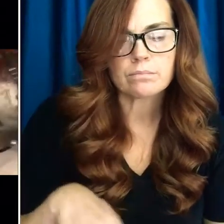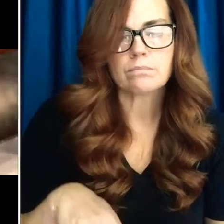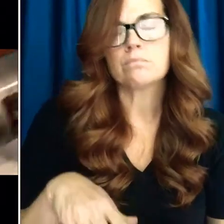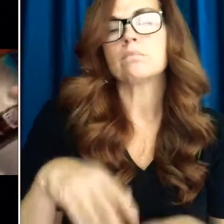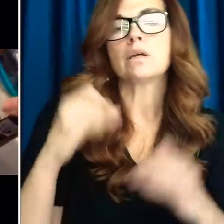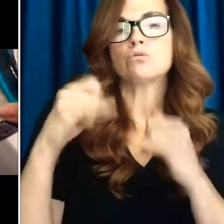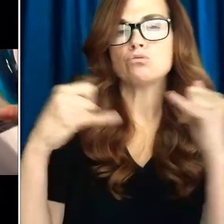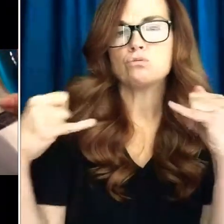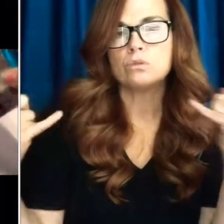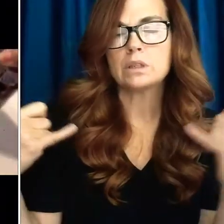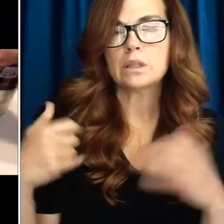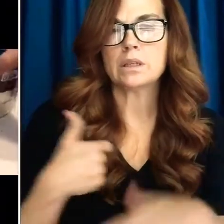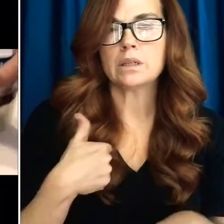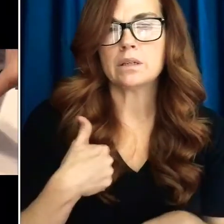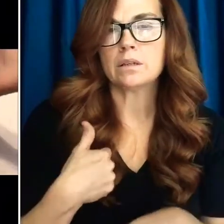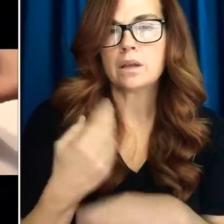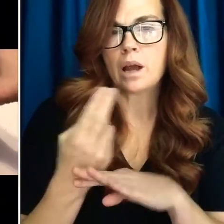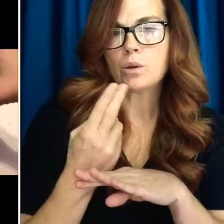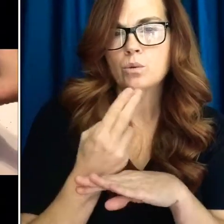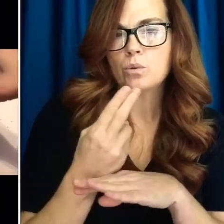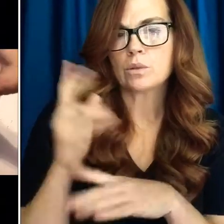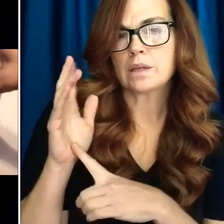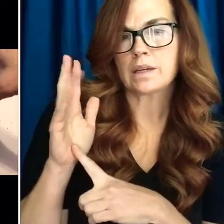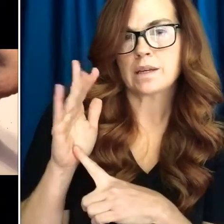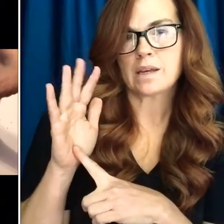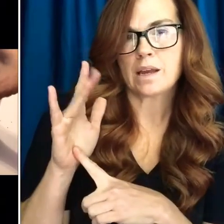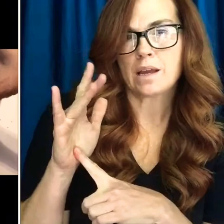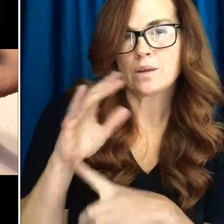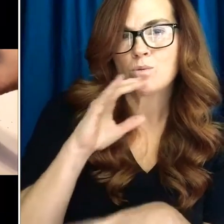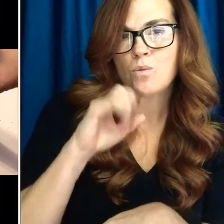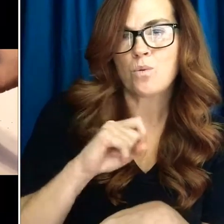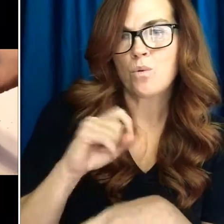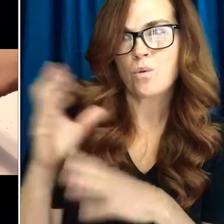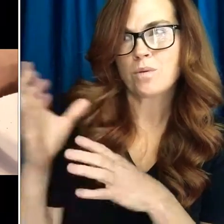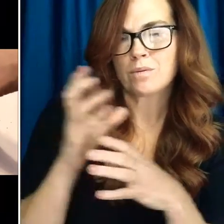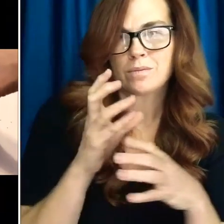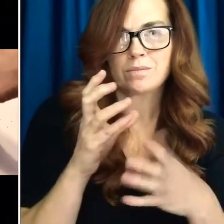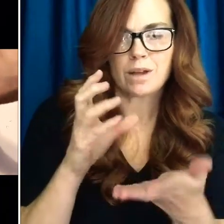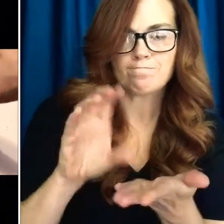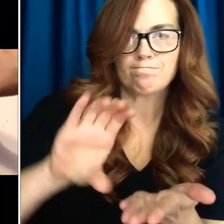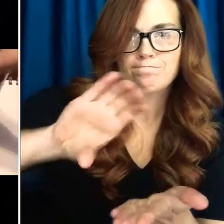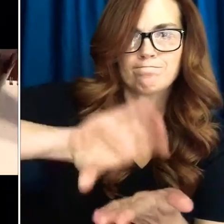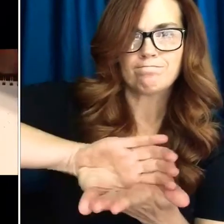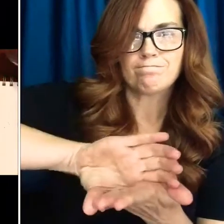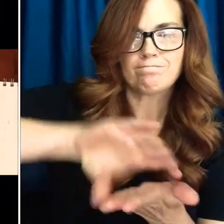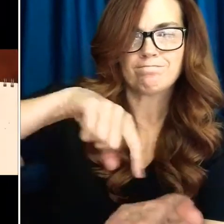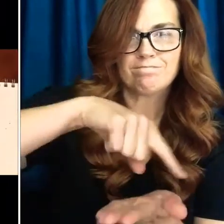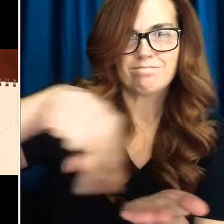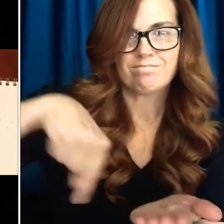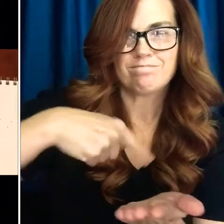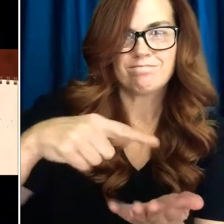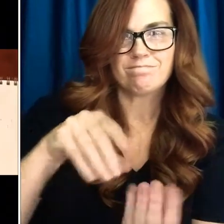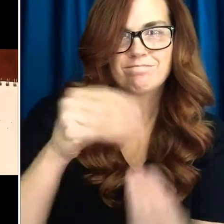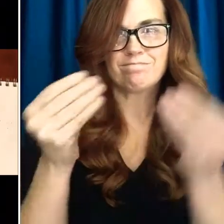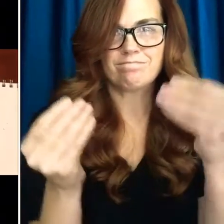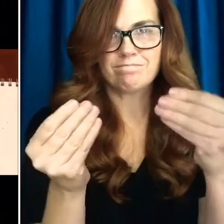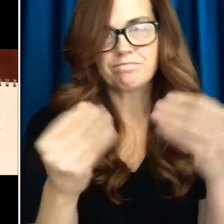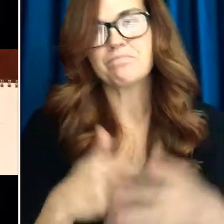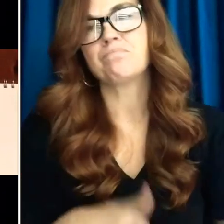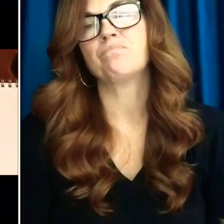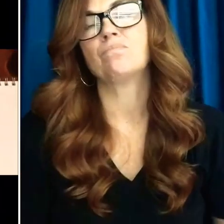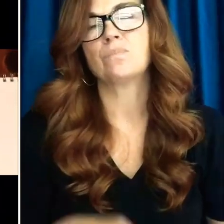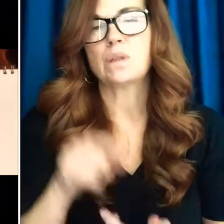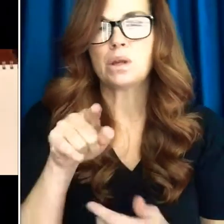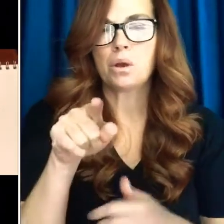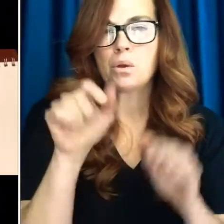I just used an old candle to cut out this shape because I wanted it round. So you can just find different things